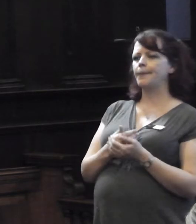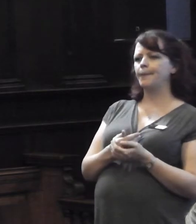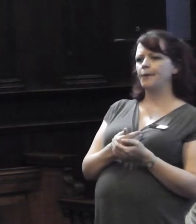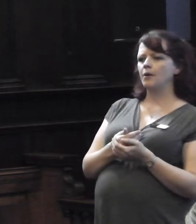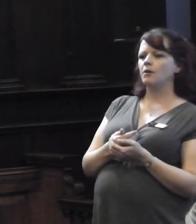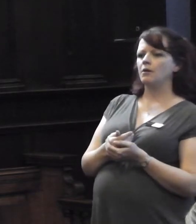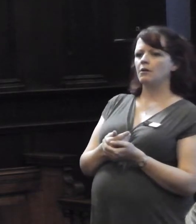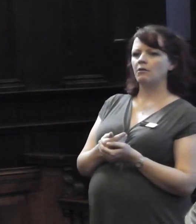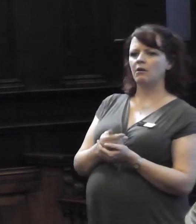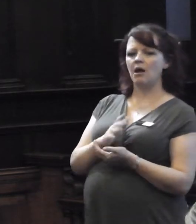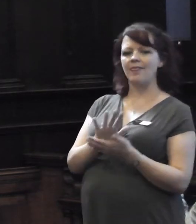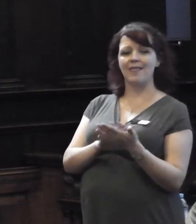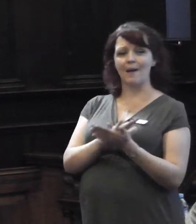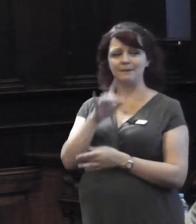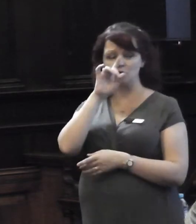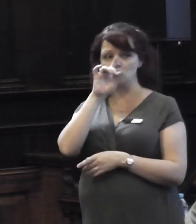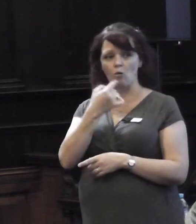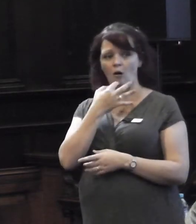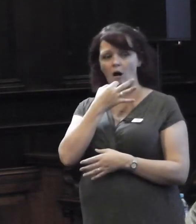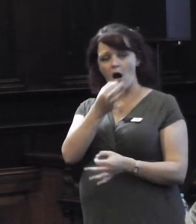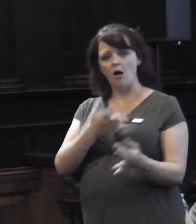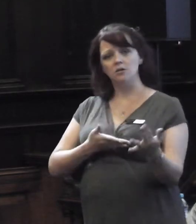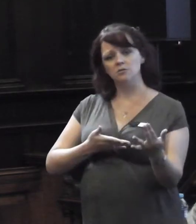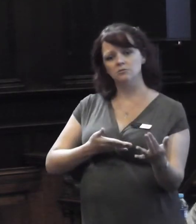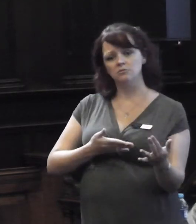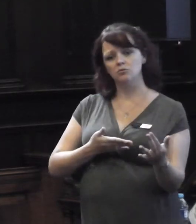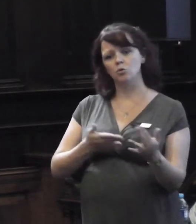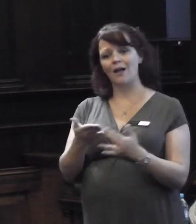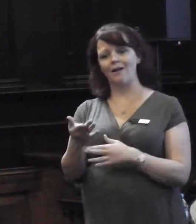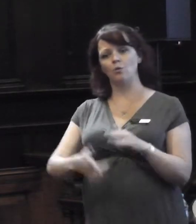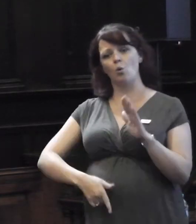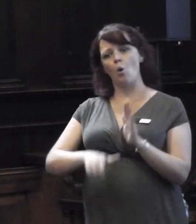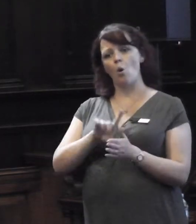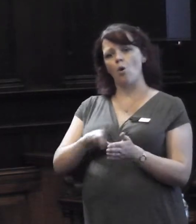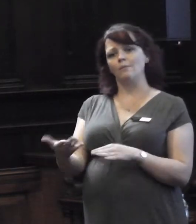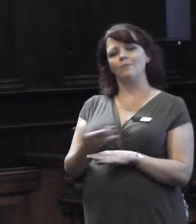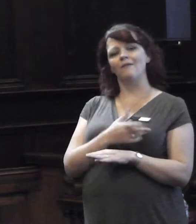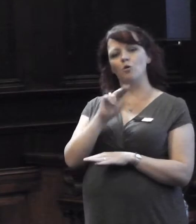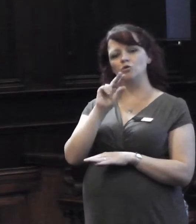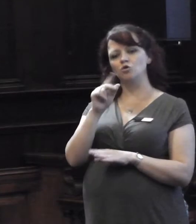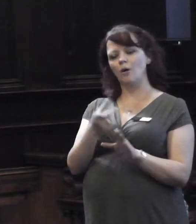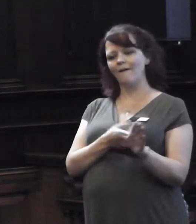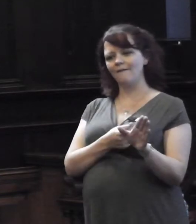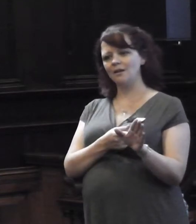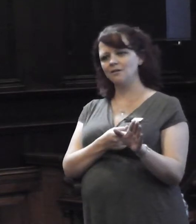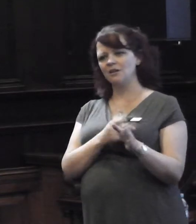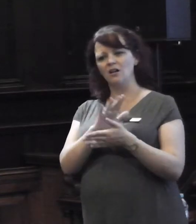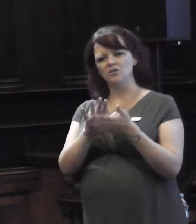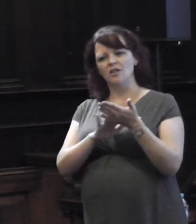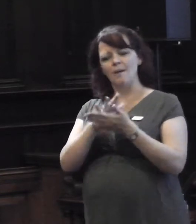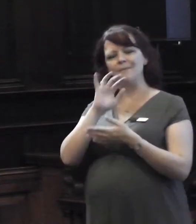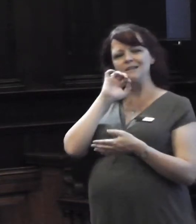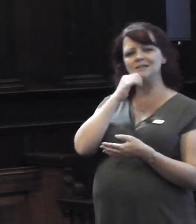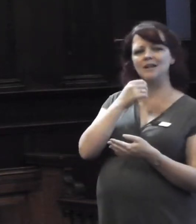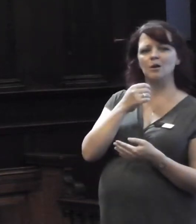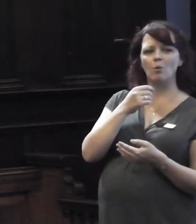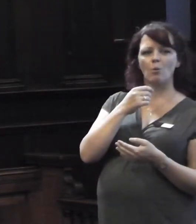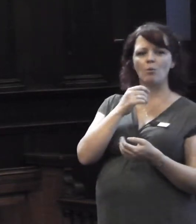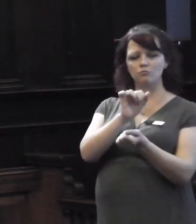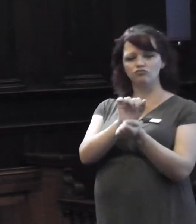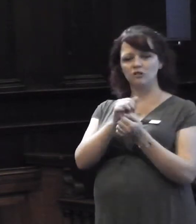is eligible for parole will take the young offender into the early 30s.